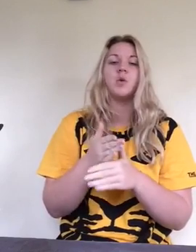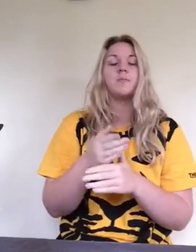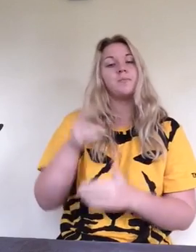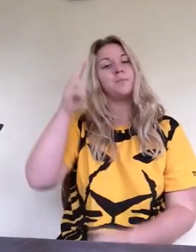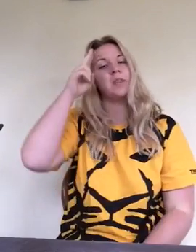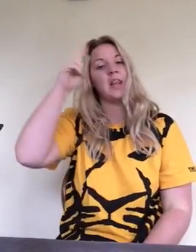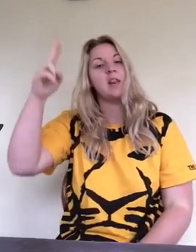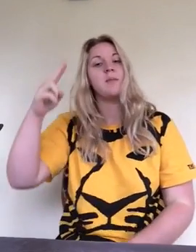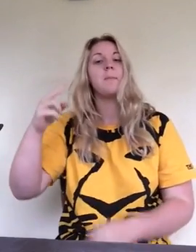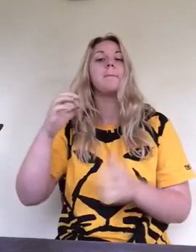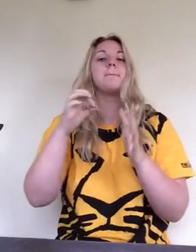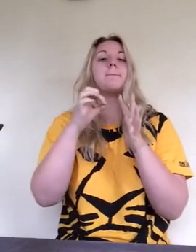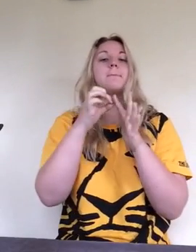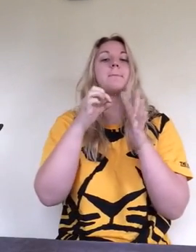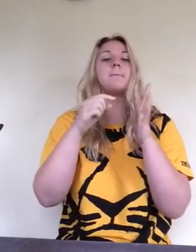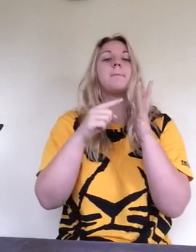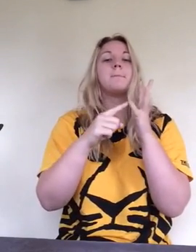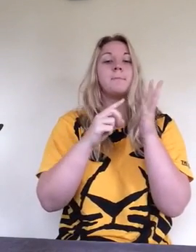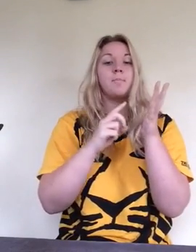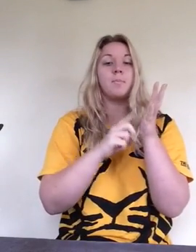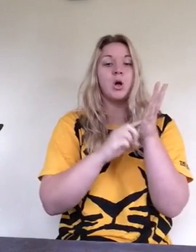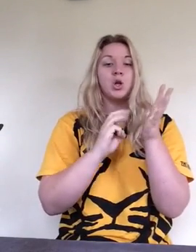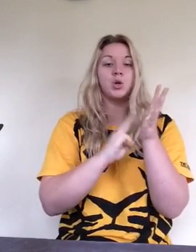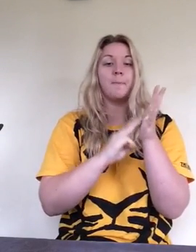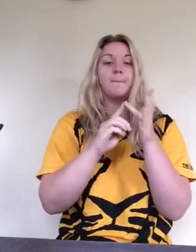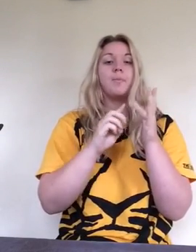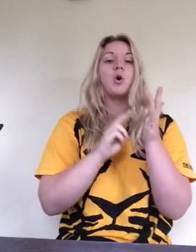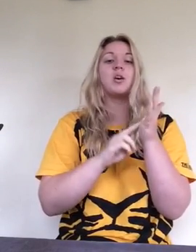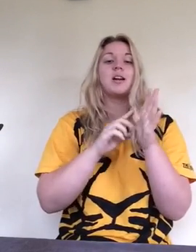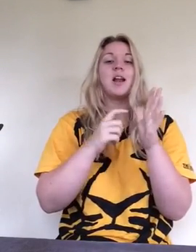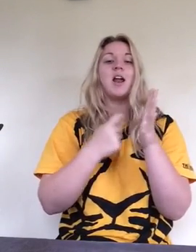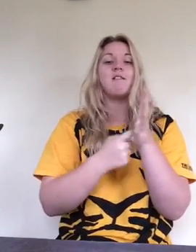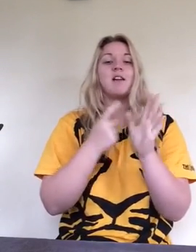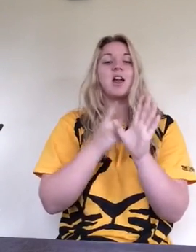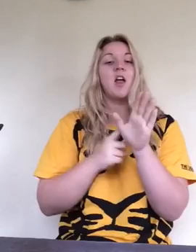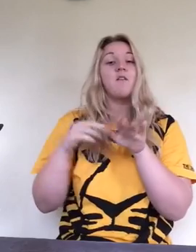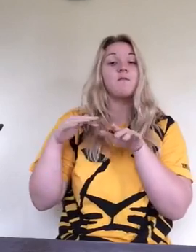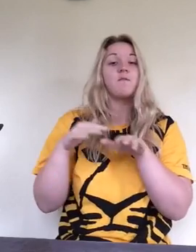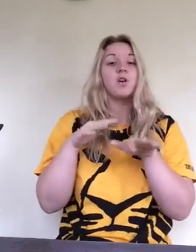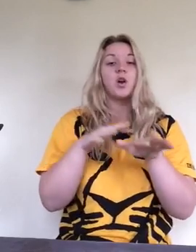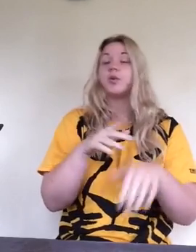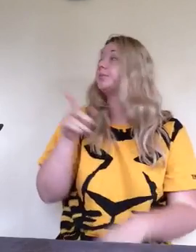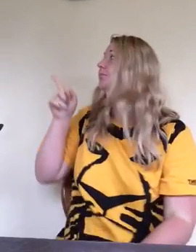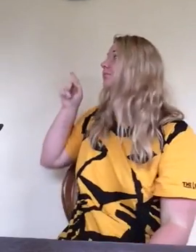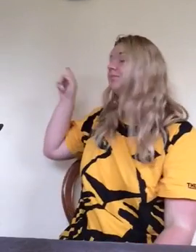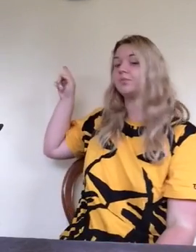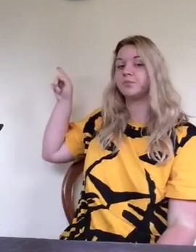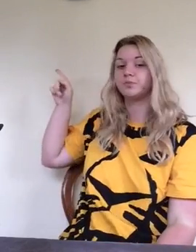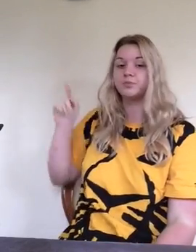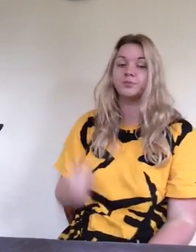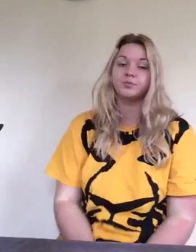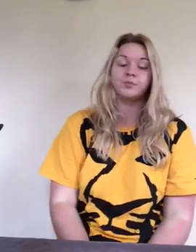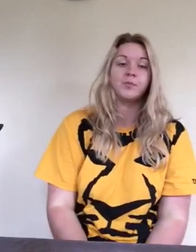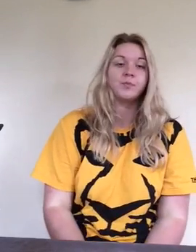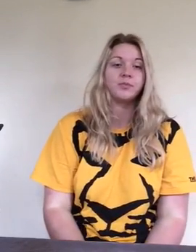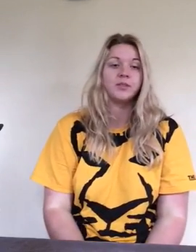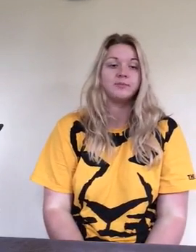flow. So what does that mean? Well, we know that cells are expecting oxygen, right? We